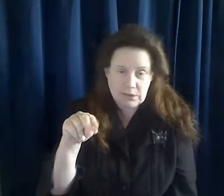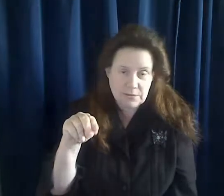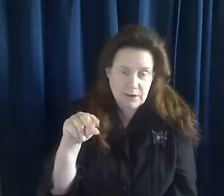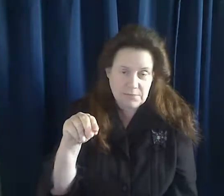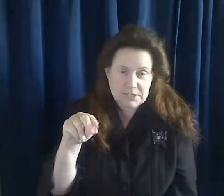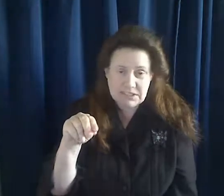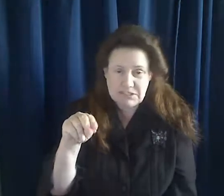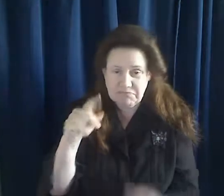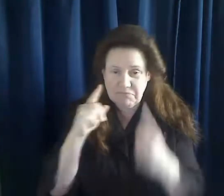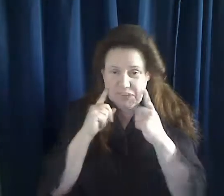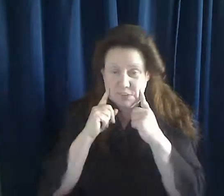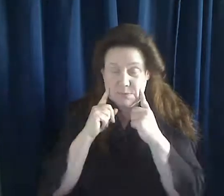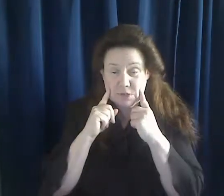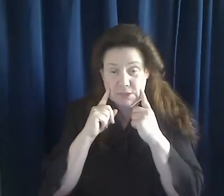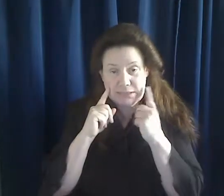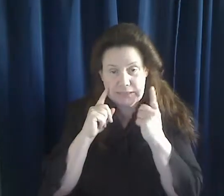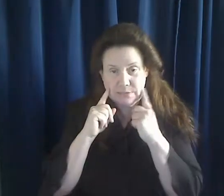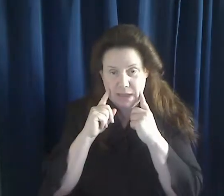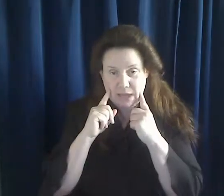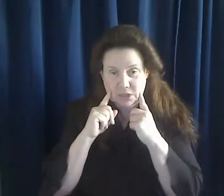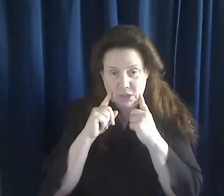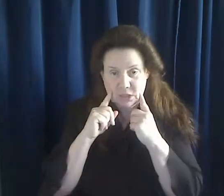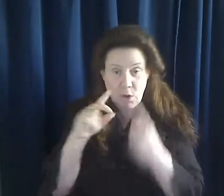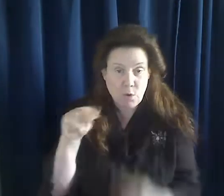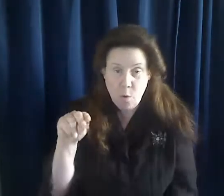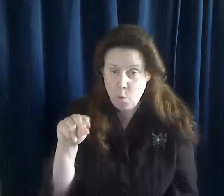for emphasis. Facial expression needs to match.